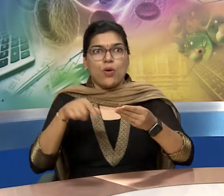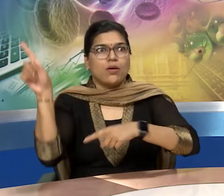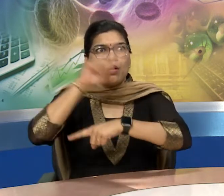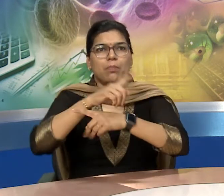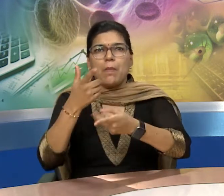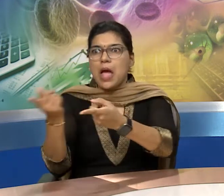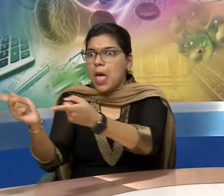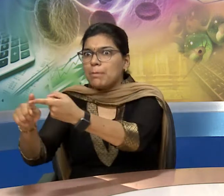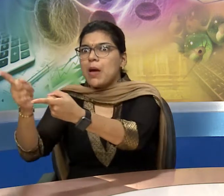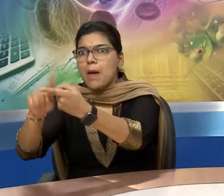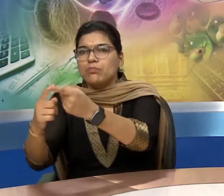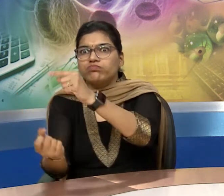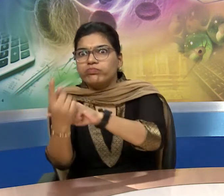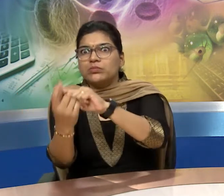to individuals and groups,